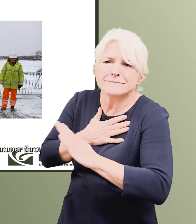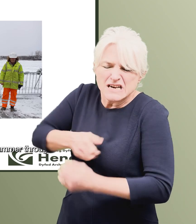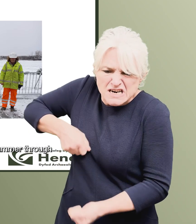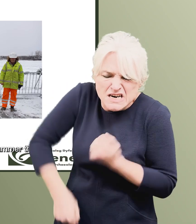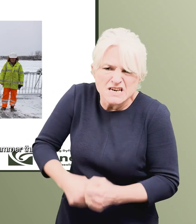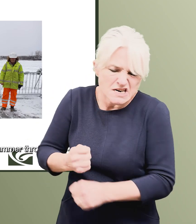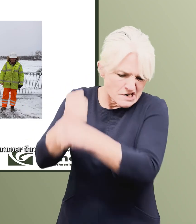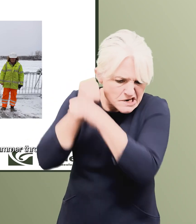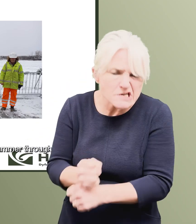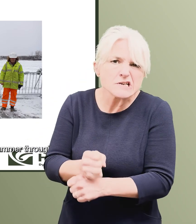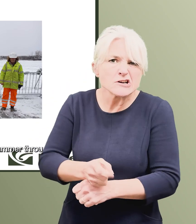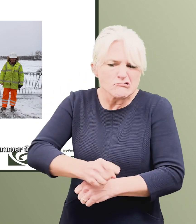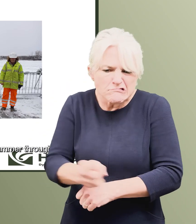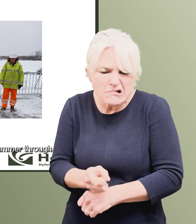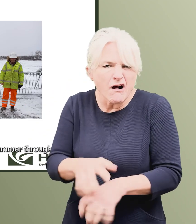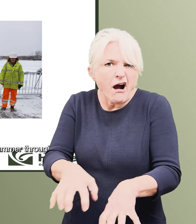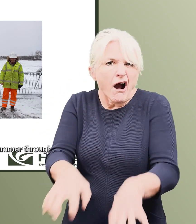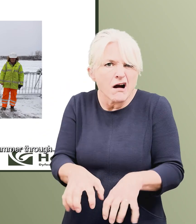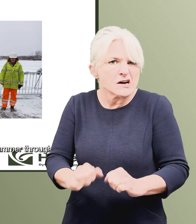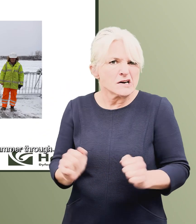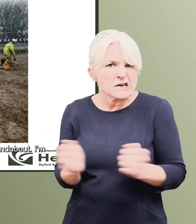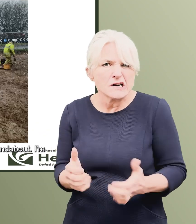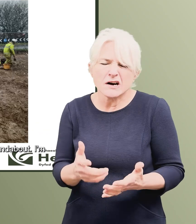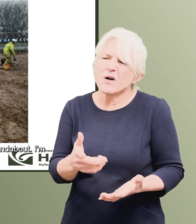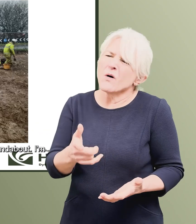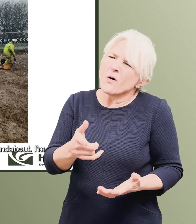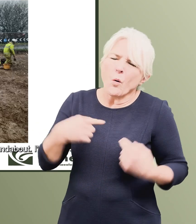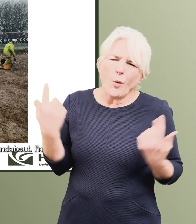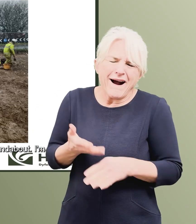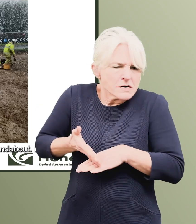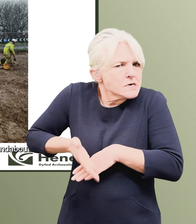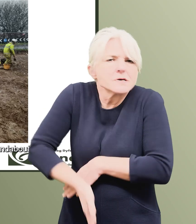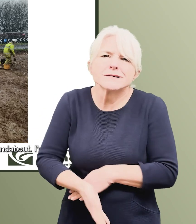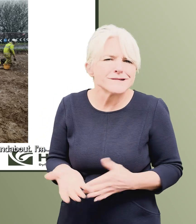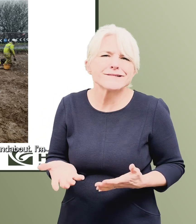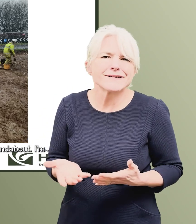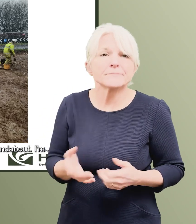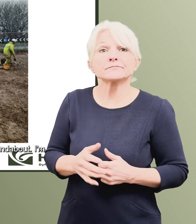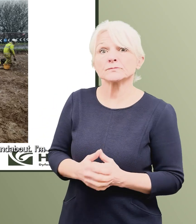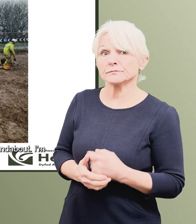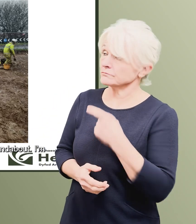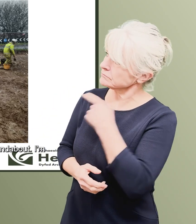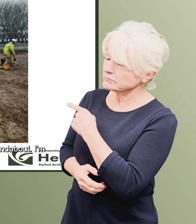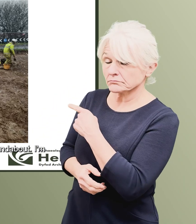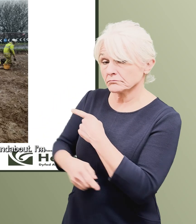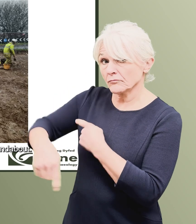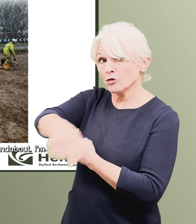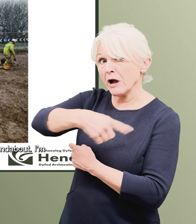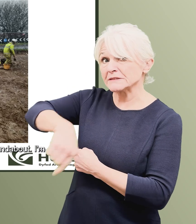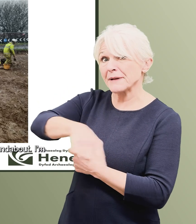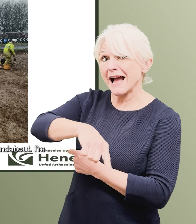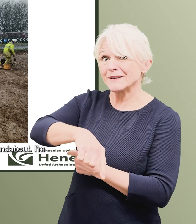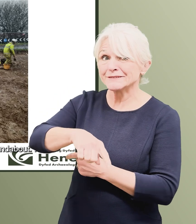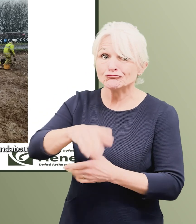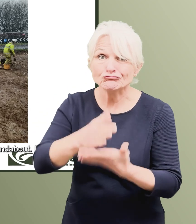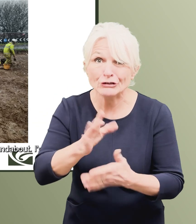to sledgehammer through frost and that sort of thing. And there we are on that day on Penblwyn roundabout.